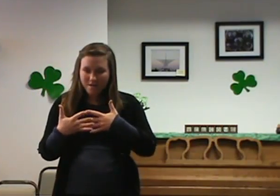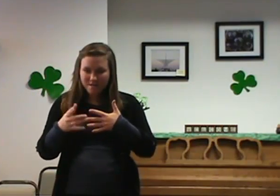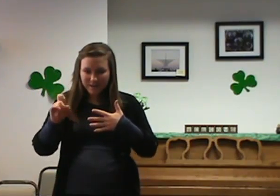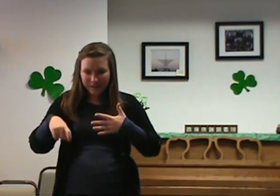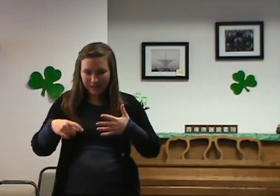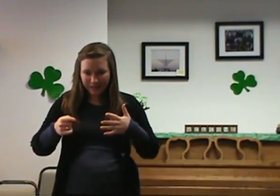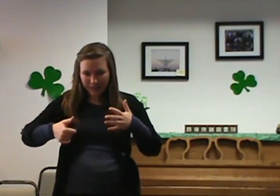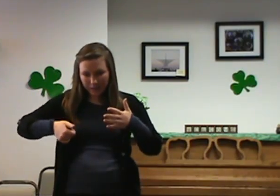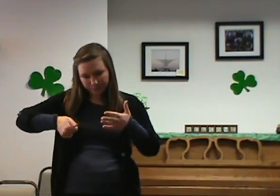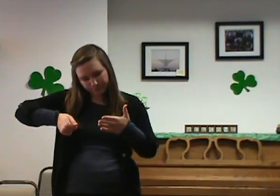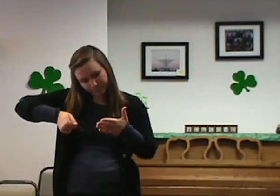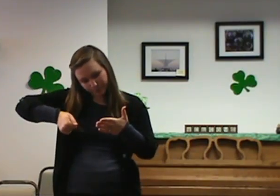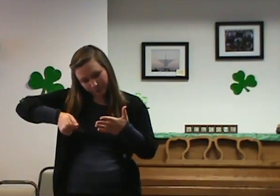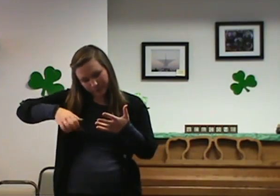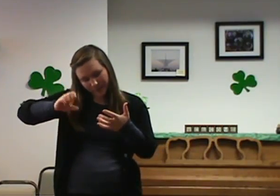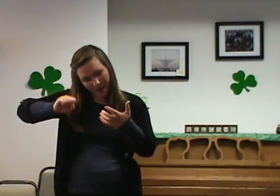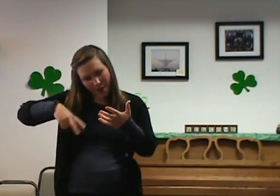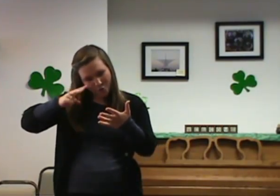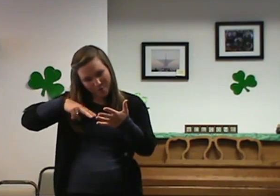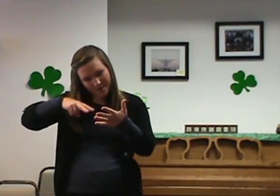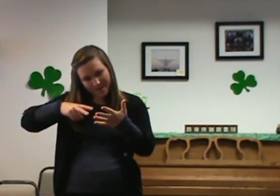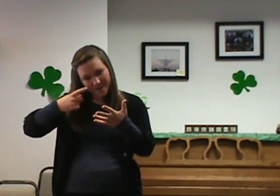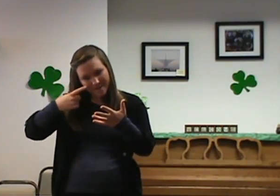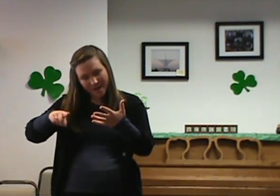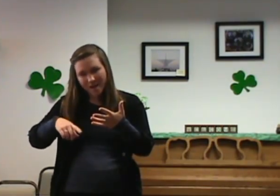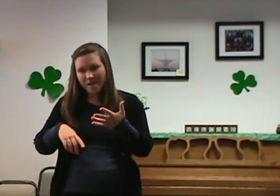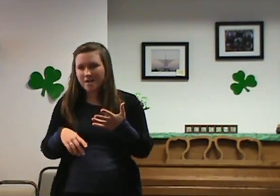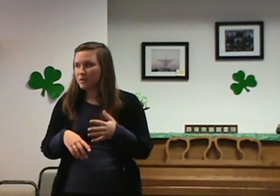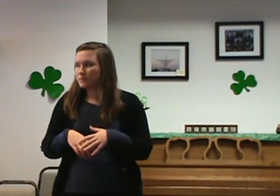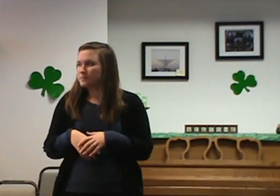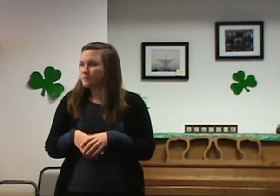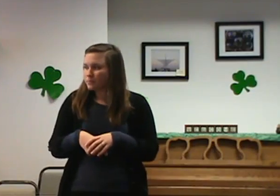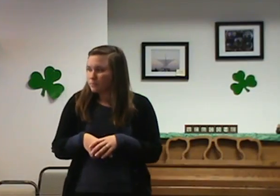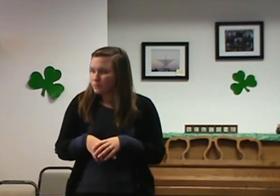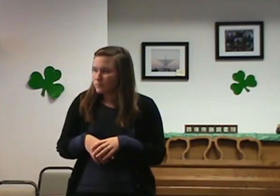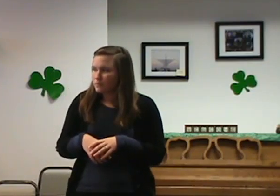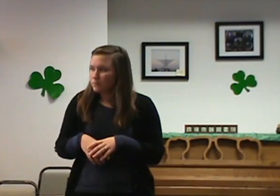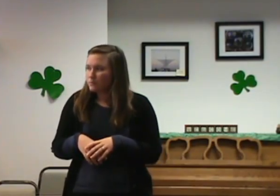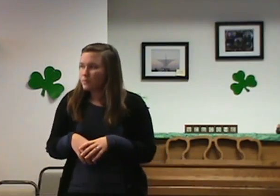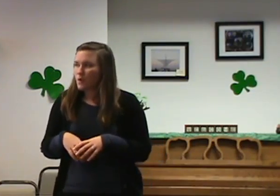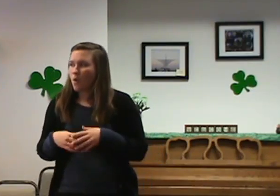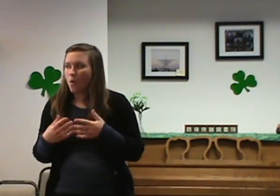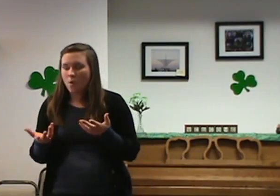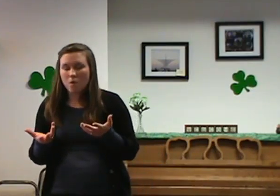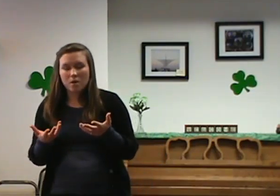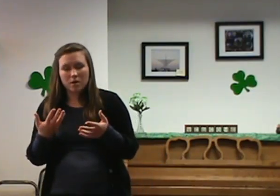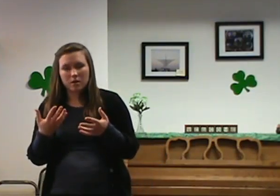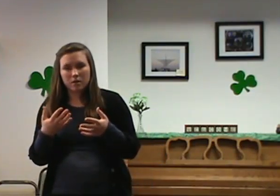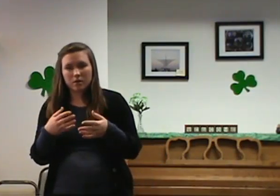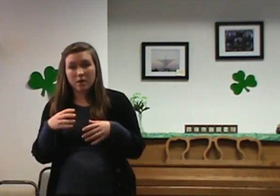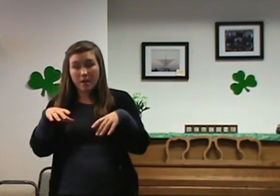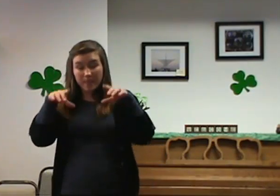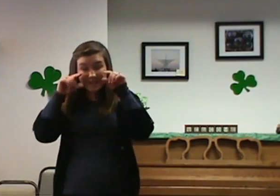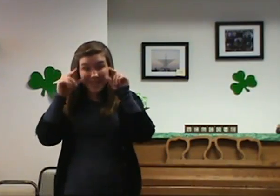right in there, and so there's a little button on the inside of each one of them. So you can put one light on or both lights, but it